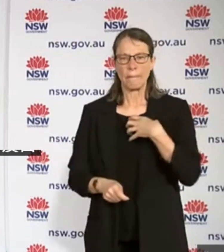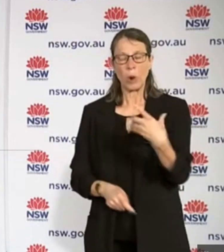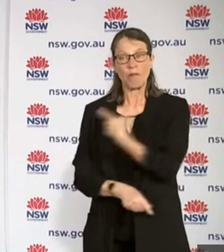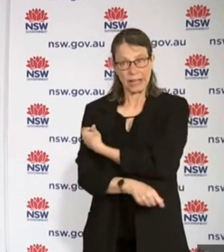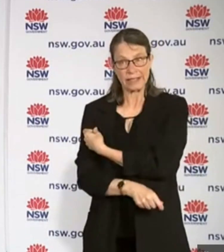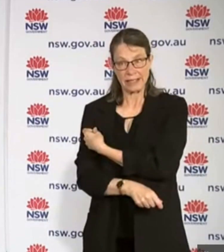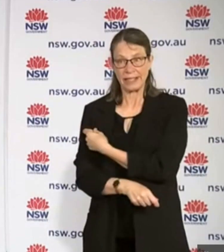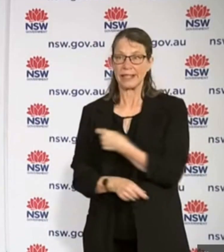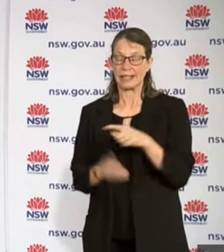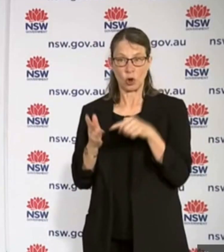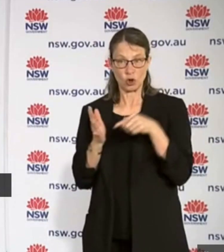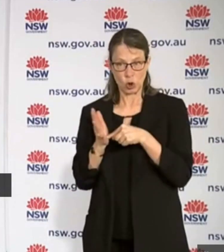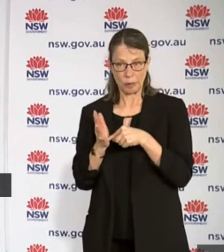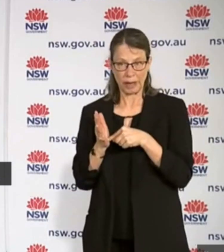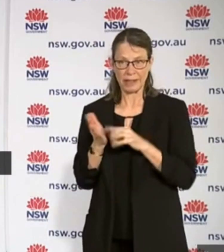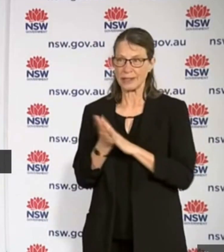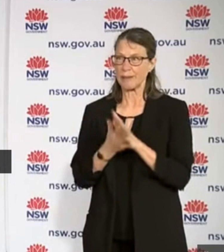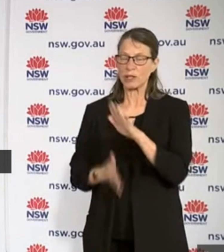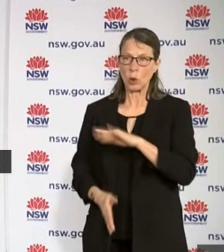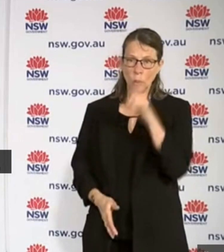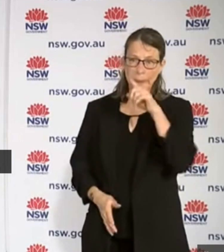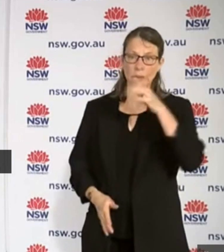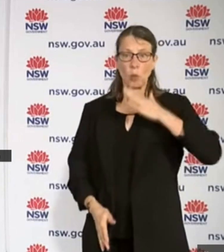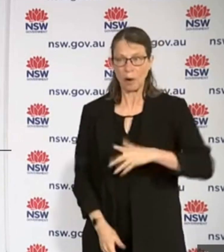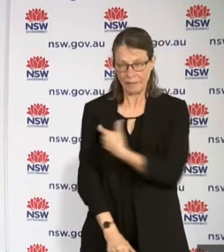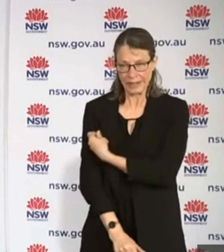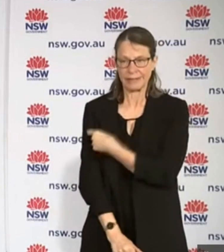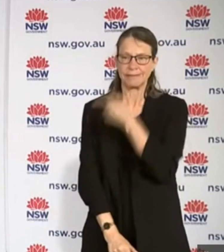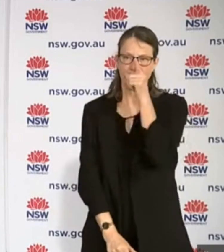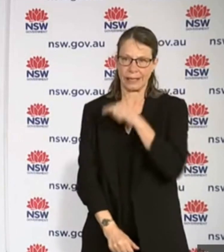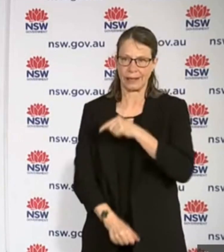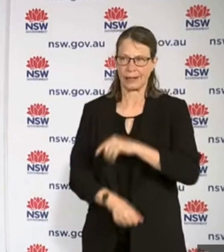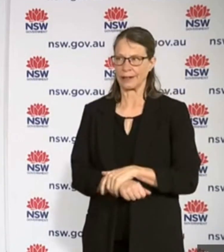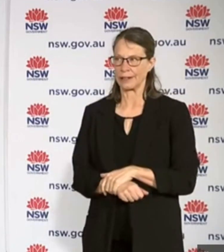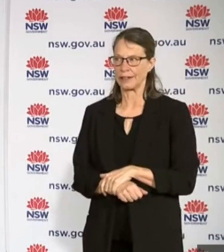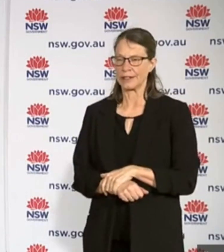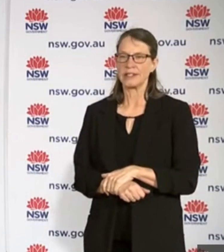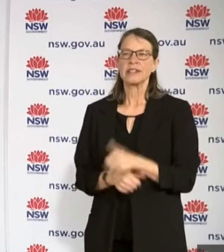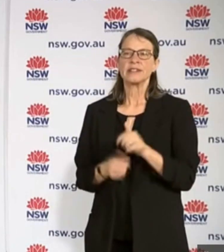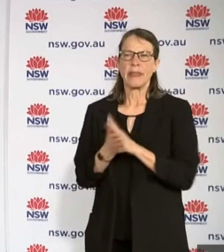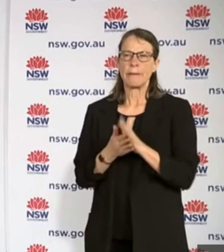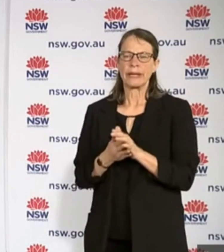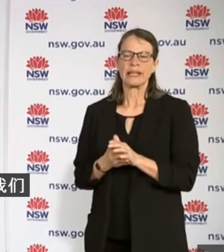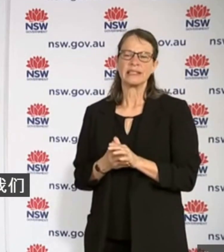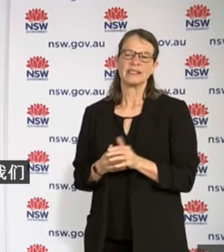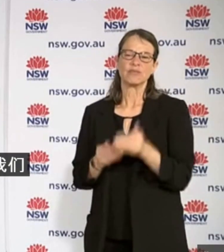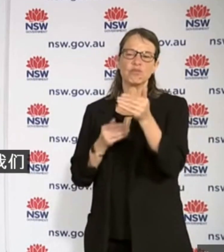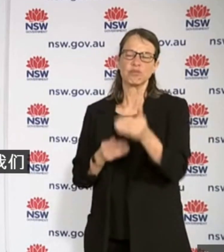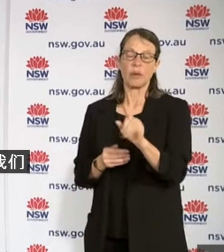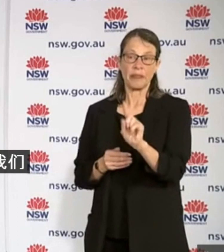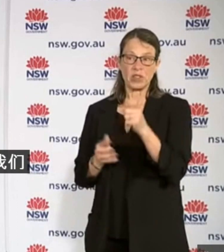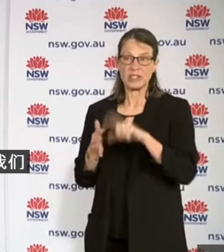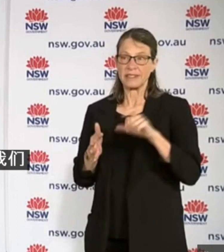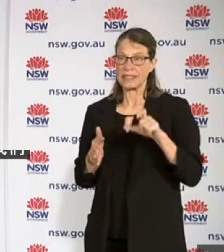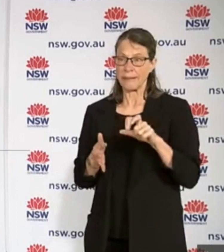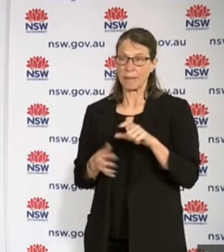to get vaccinated will get vaccinated. So by the time we get to 1st of December, it will become one of personal choice as opposed to supply. And that's why we're really keen to